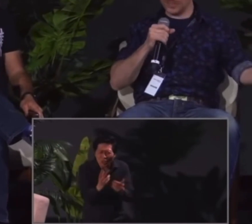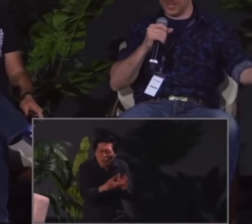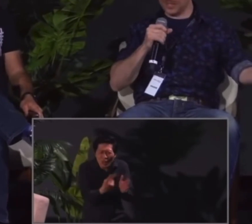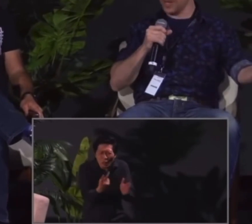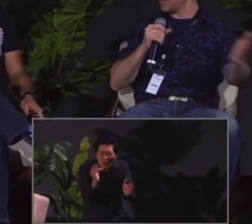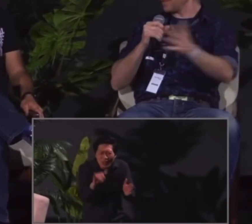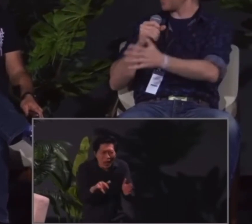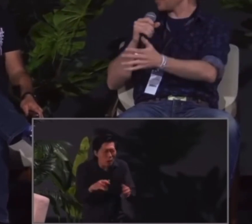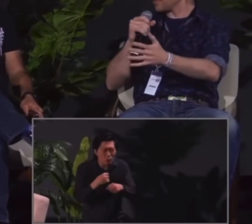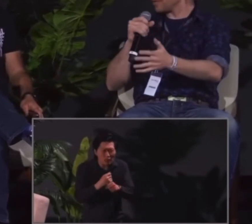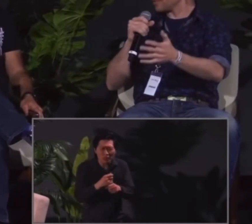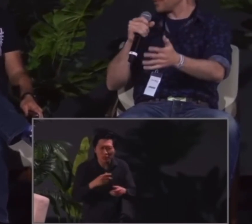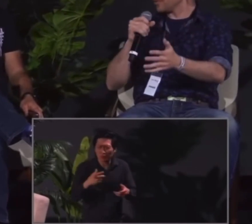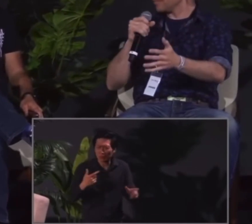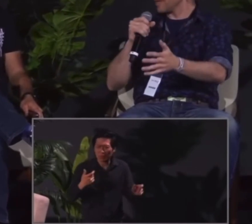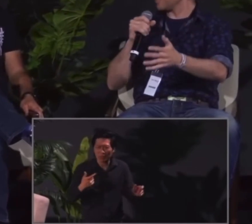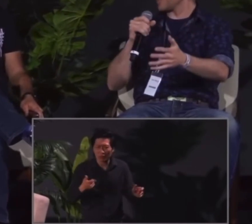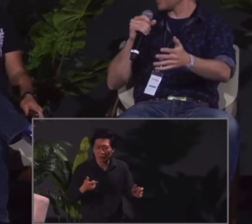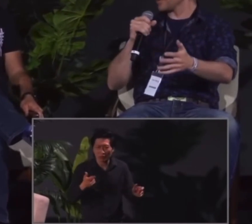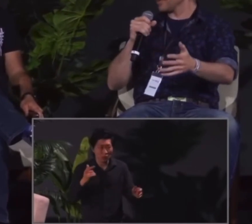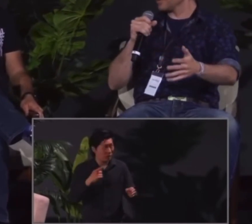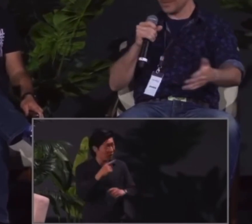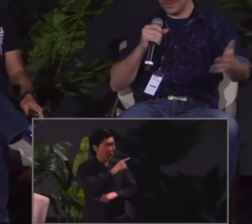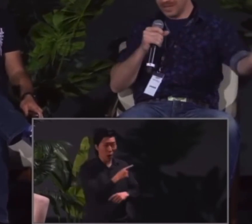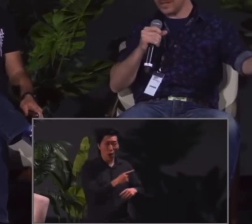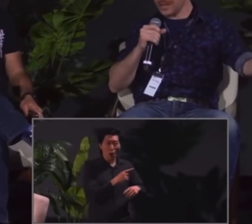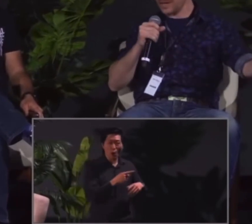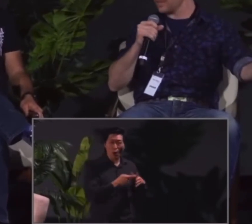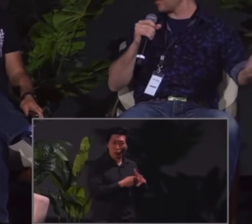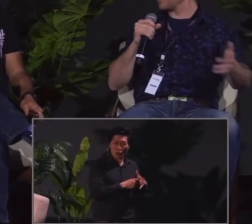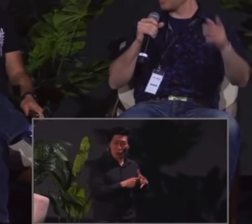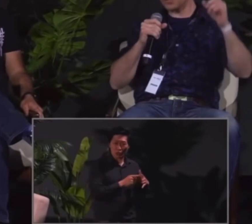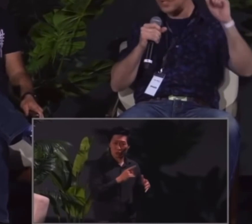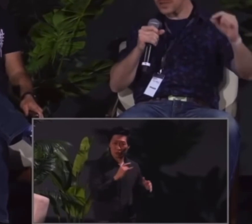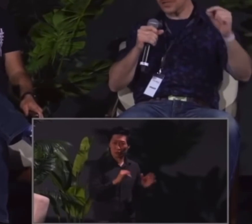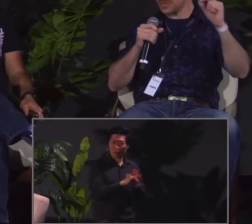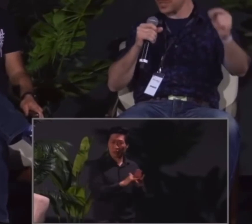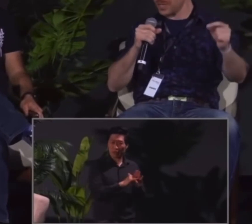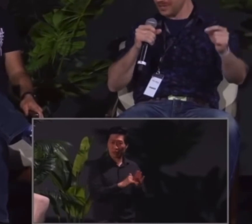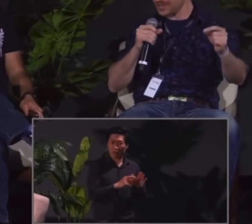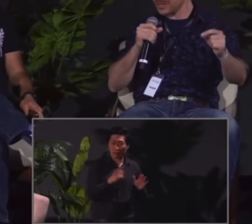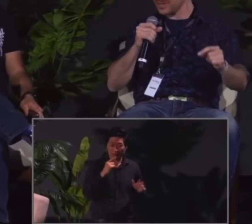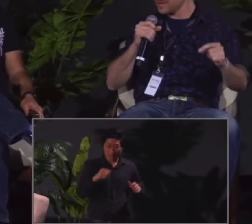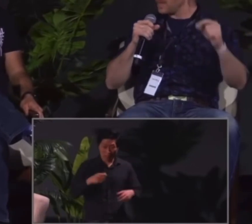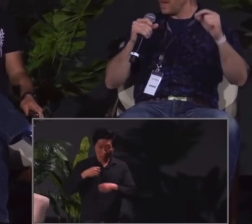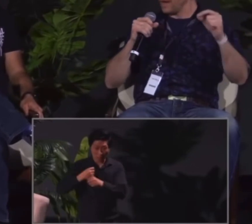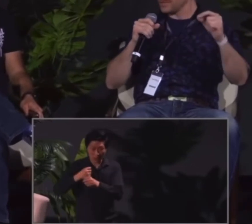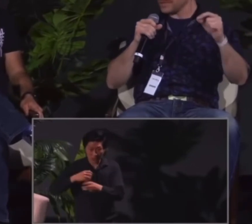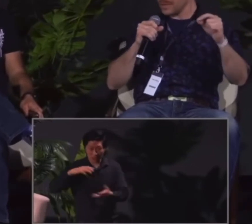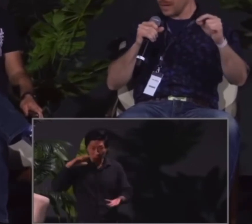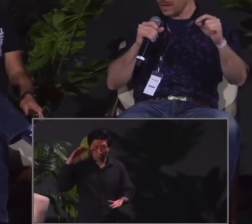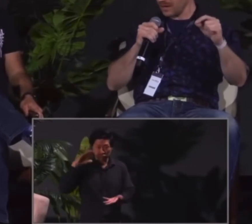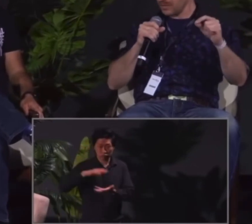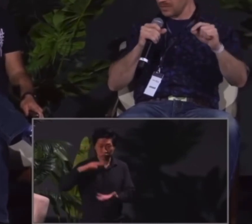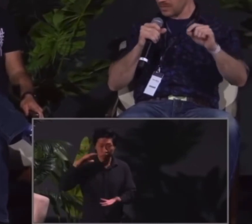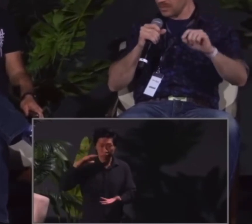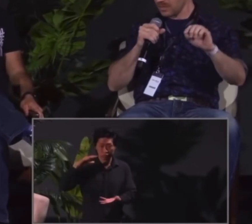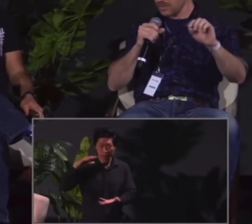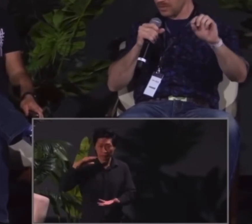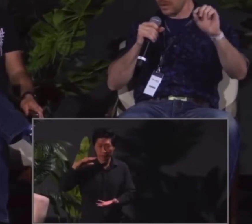production speed beyond what the original manufacturer indicated? Well, they're pushing those machines, and